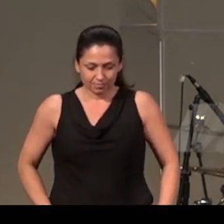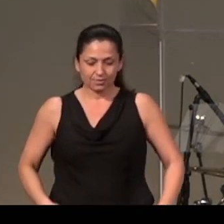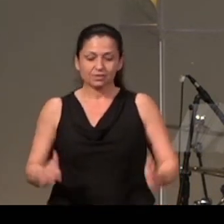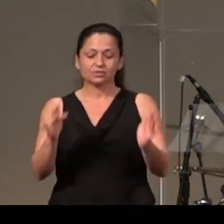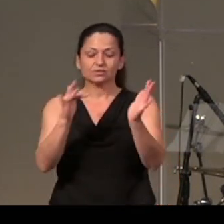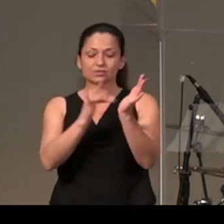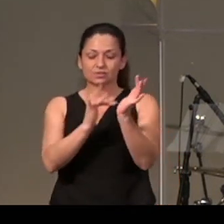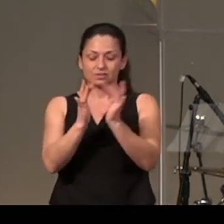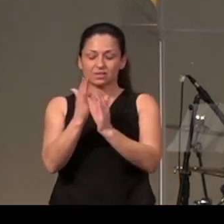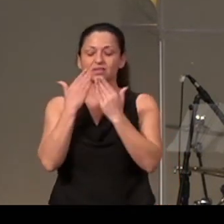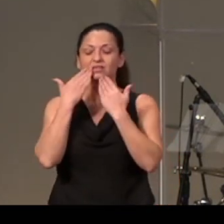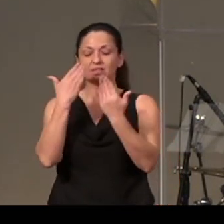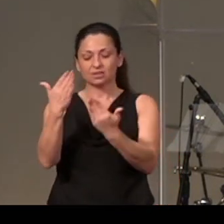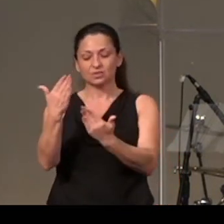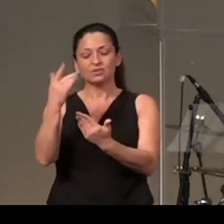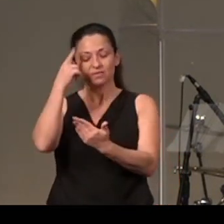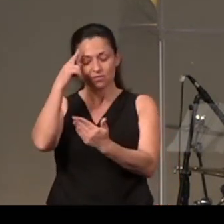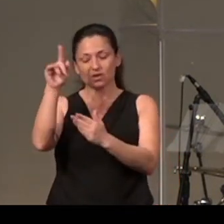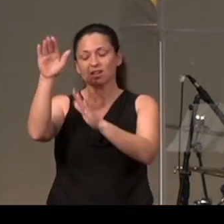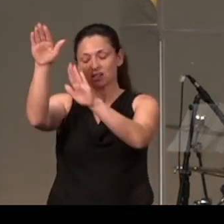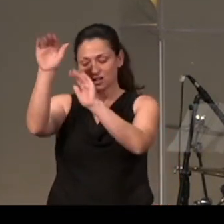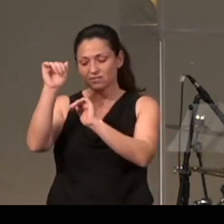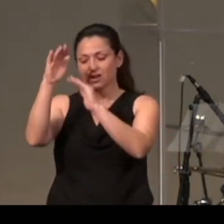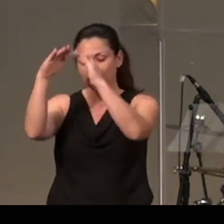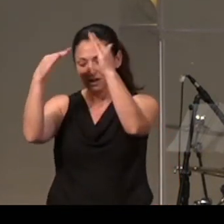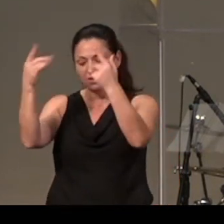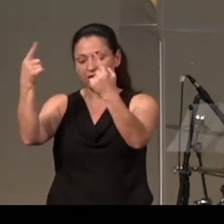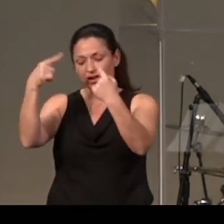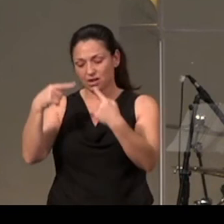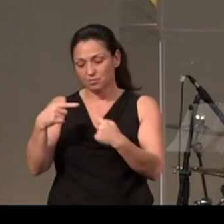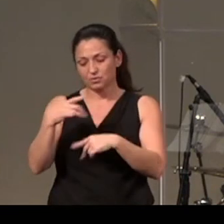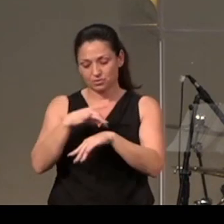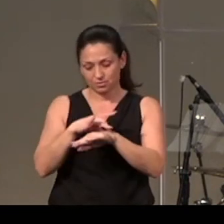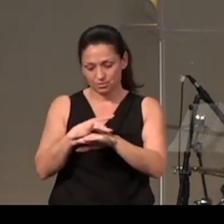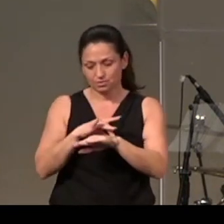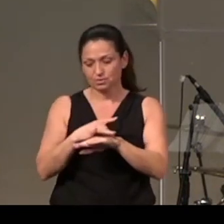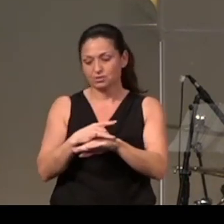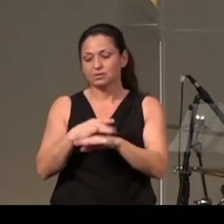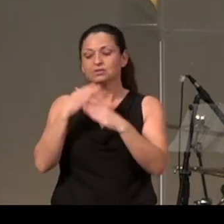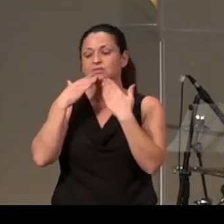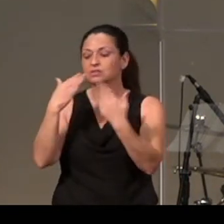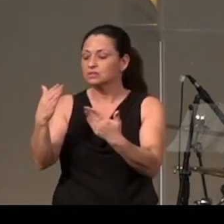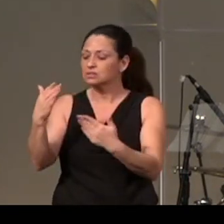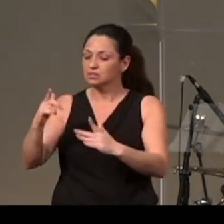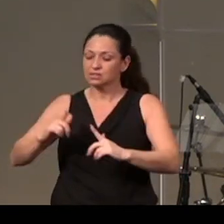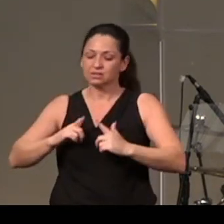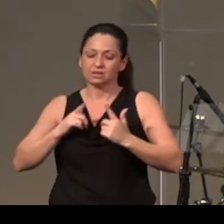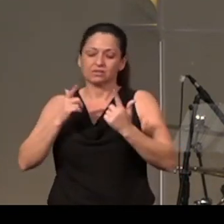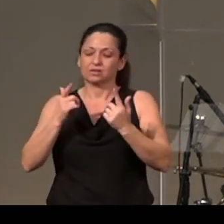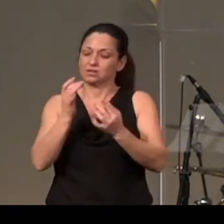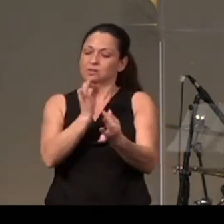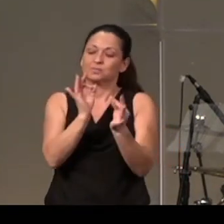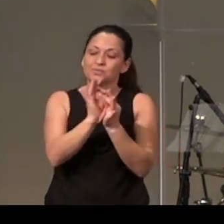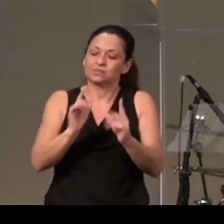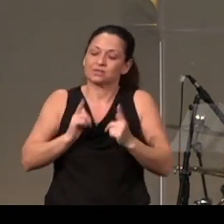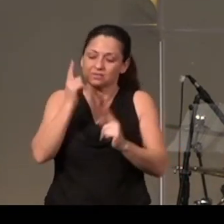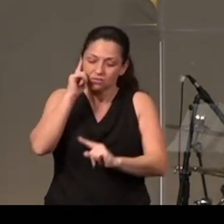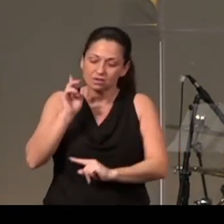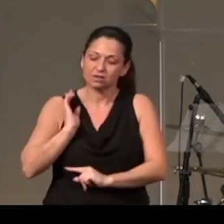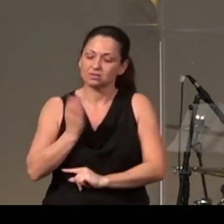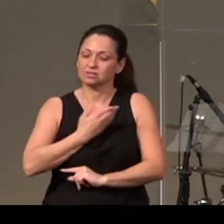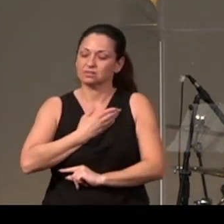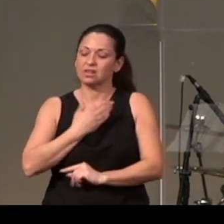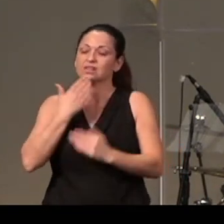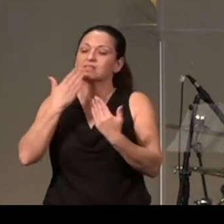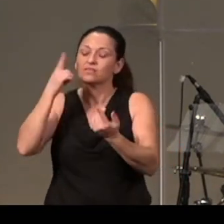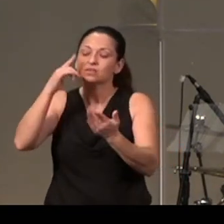Jesus, thank you for leaving heaven and coming to earth. Thank you for living that perfect life for us. Thank you for dying